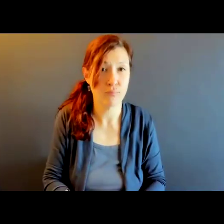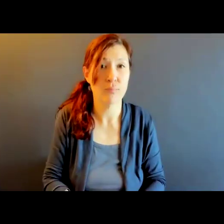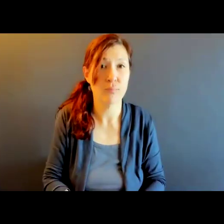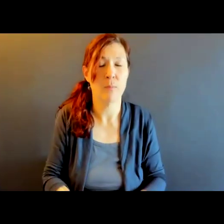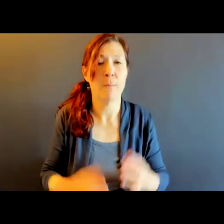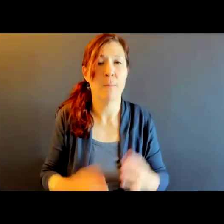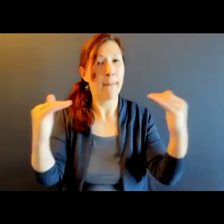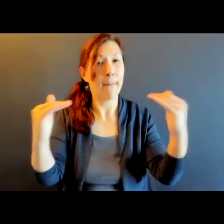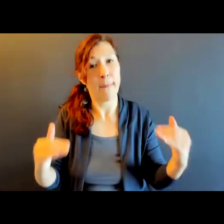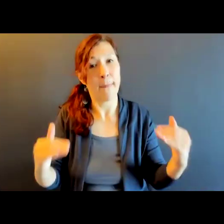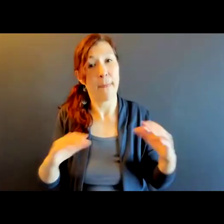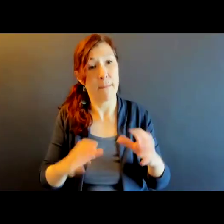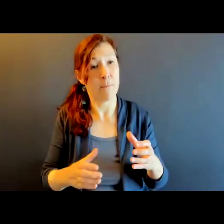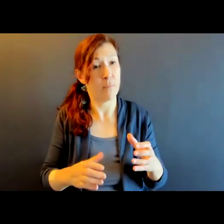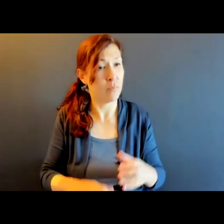of speakers